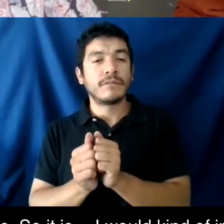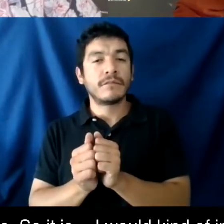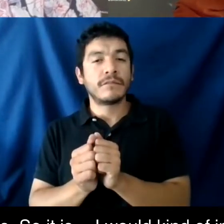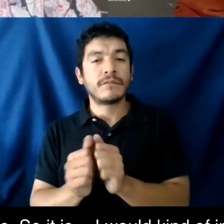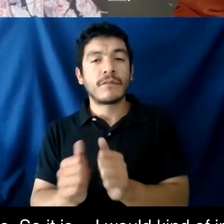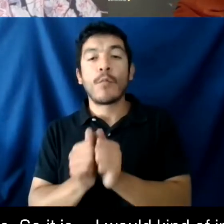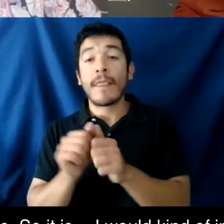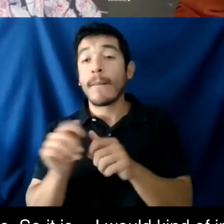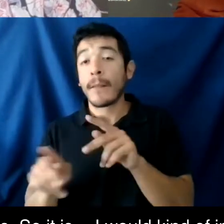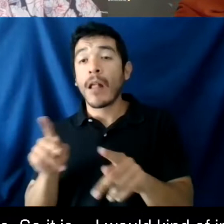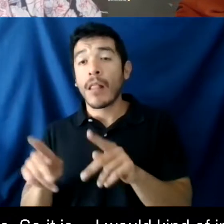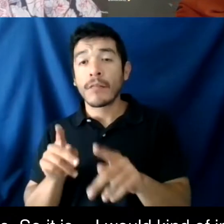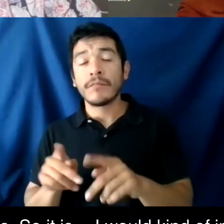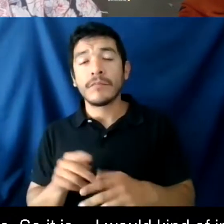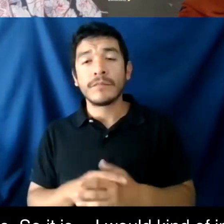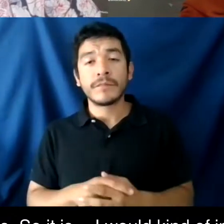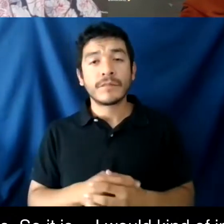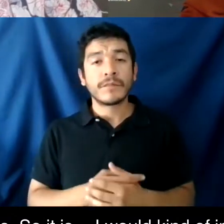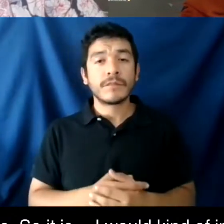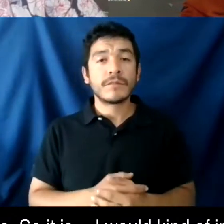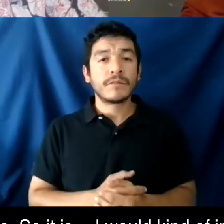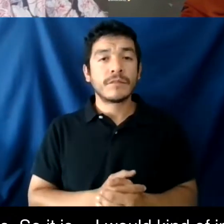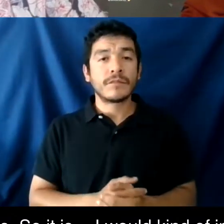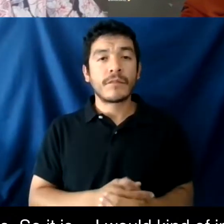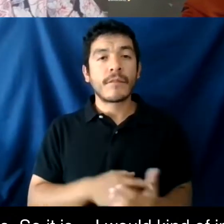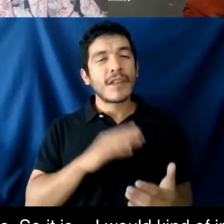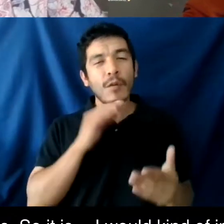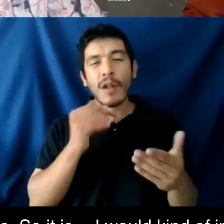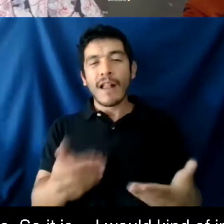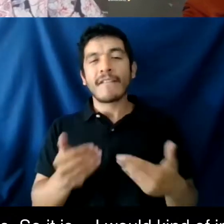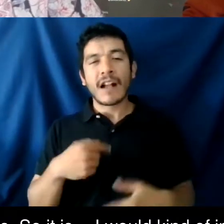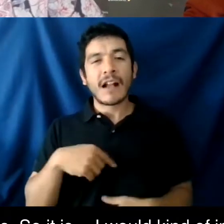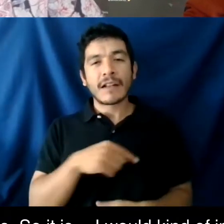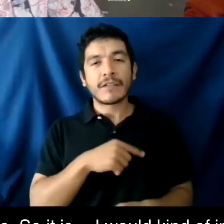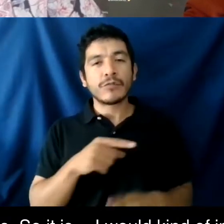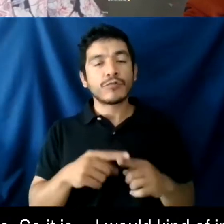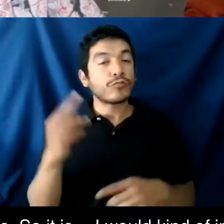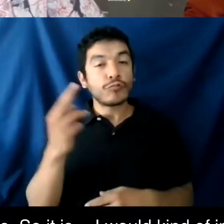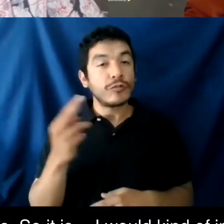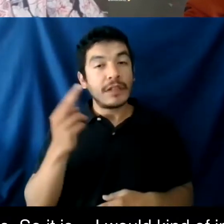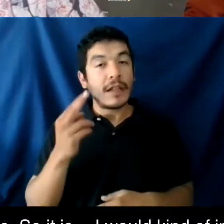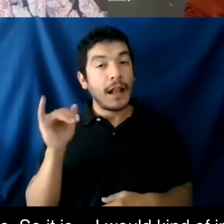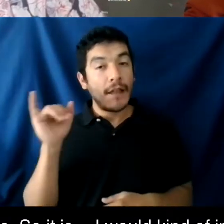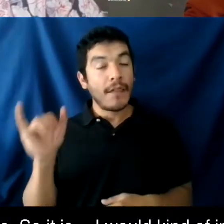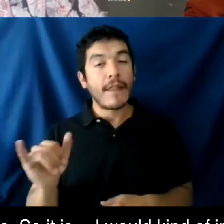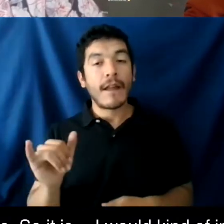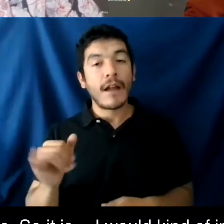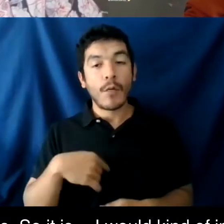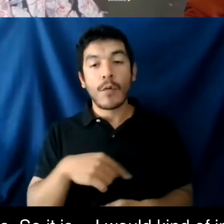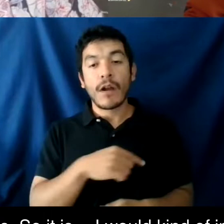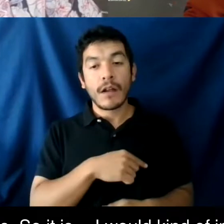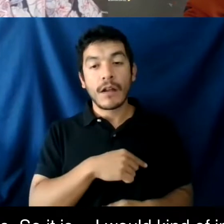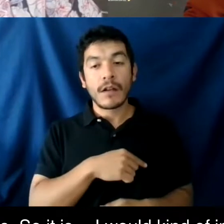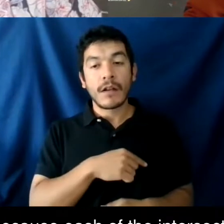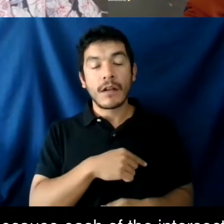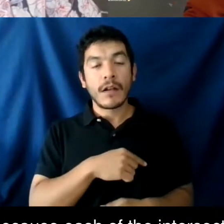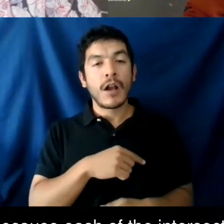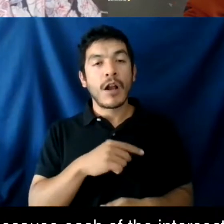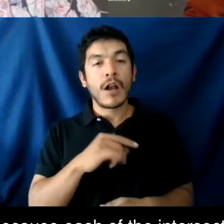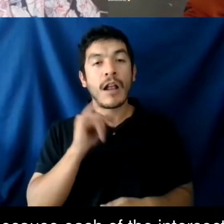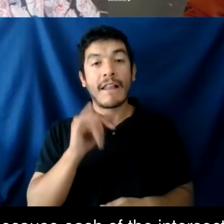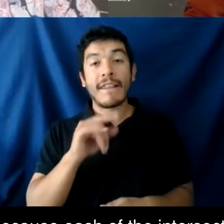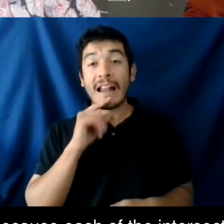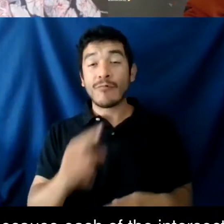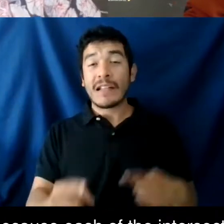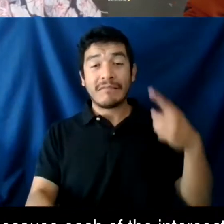with folks. So it is. I would kind of invite us to realize that we the intersection is quite rich